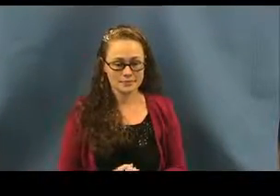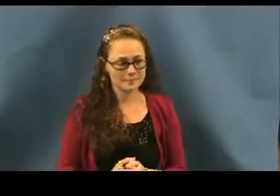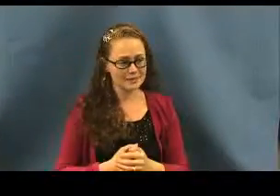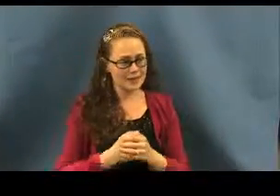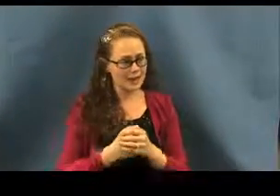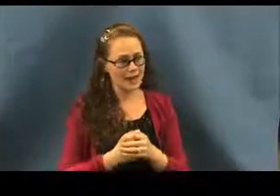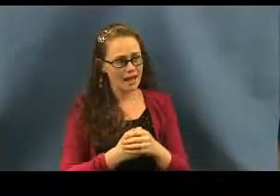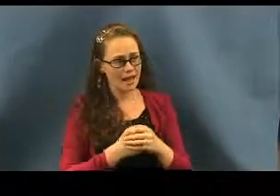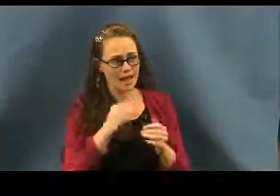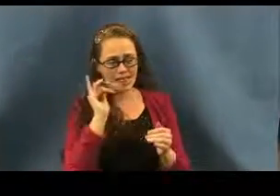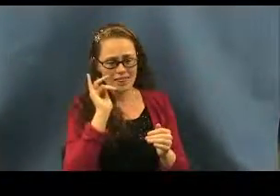share more with one another.